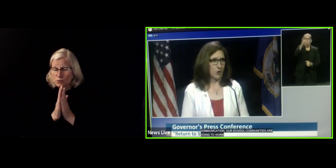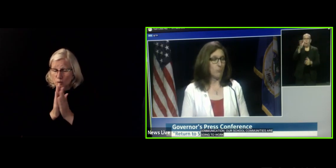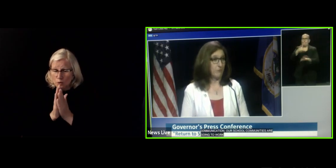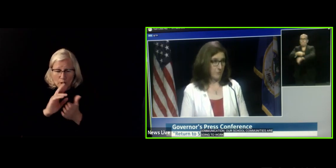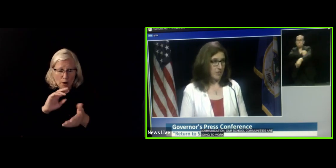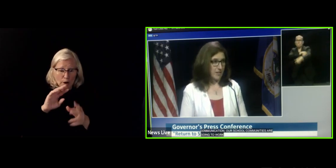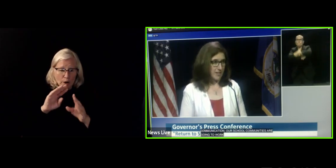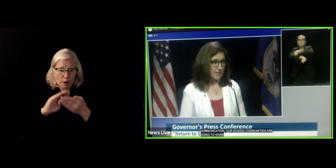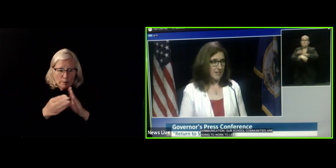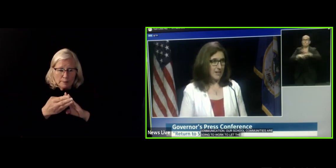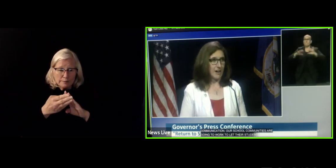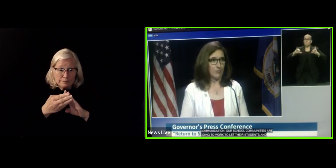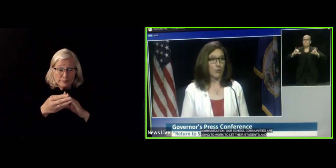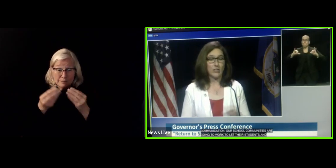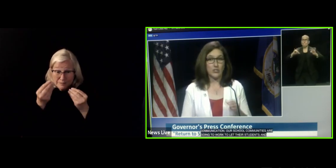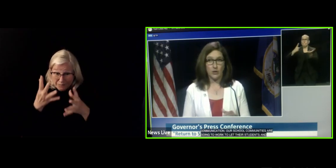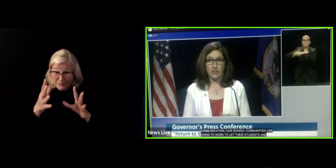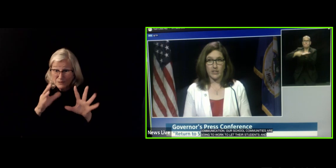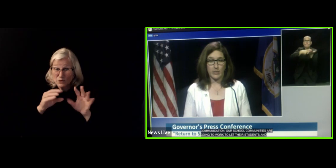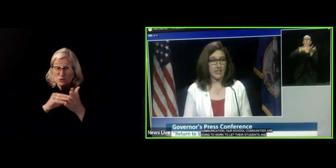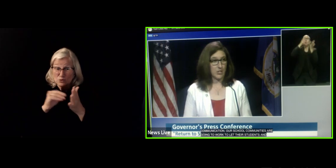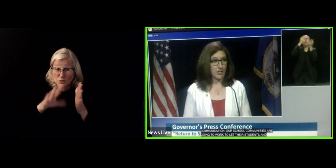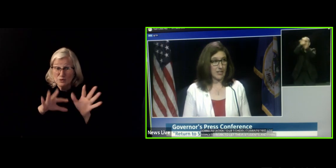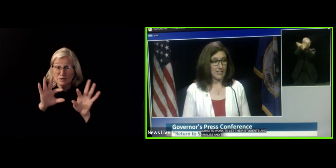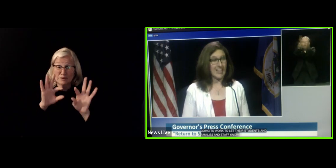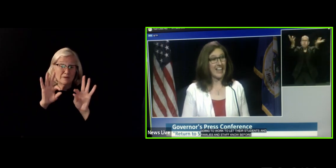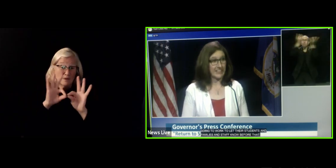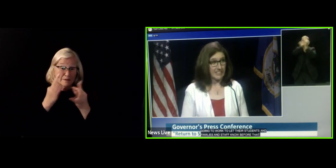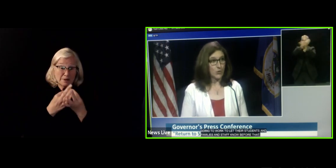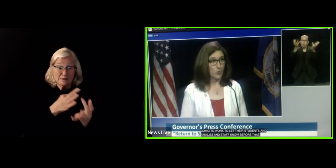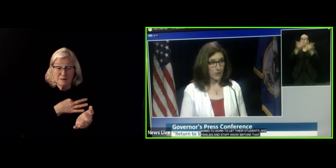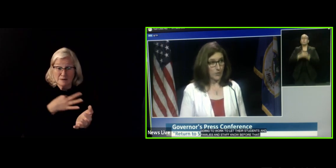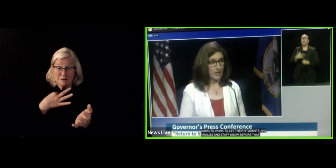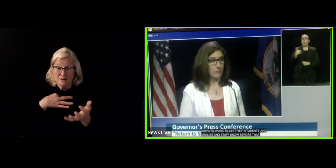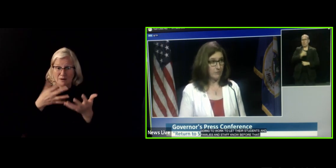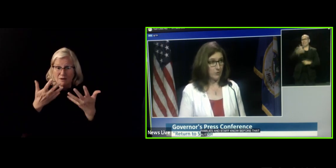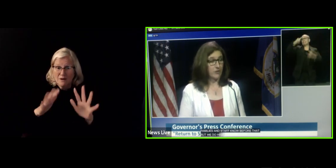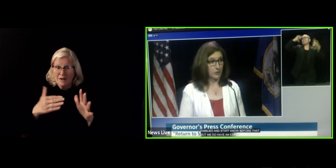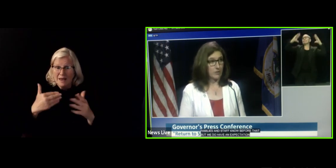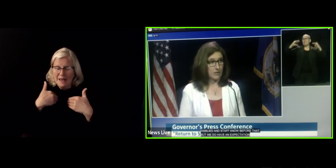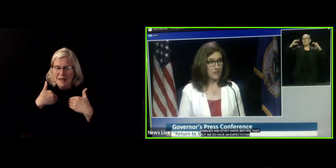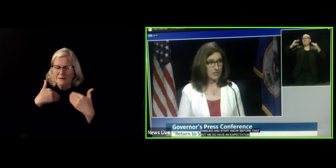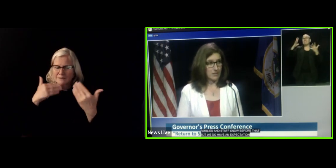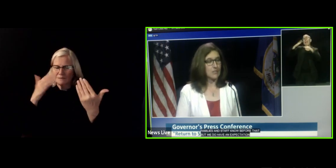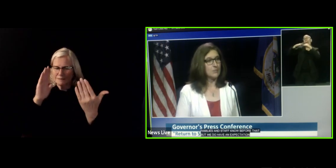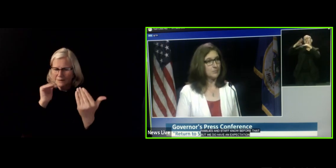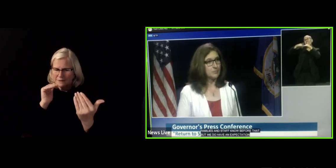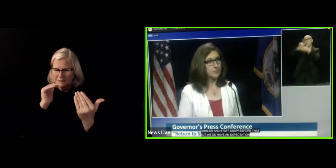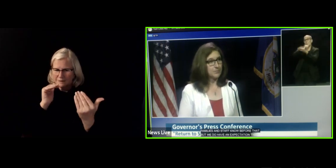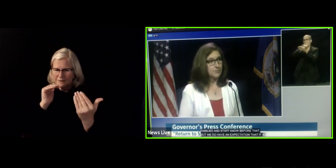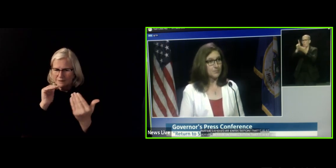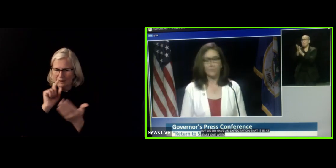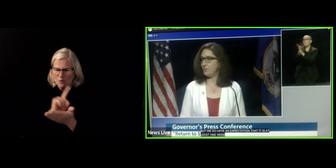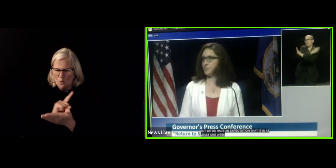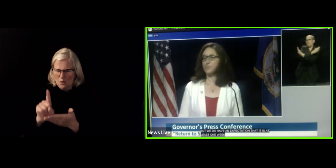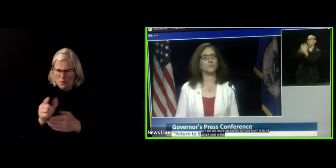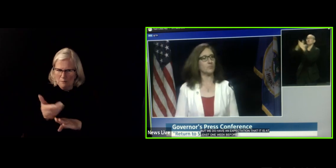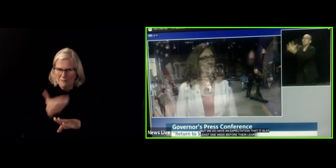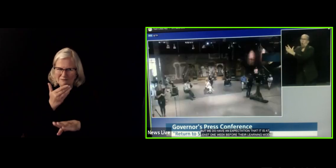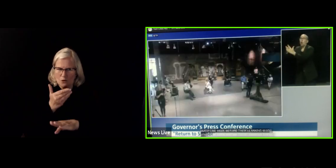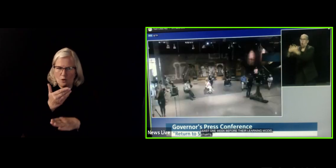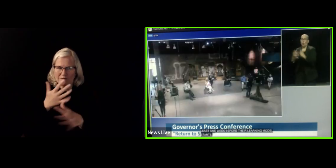know before that, but we do have an expectation that it is at least 1 week before their learning model starts. If a